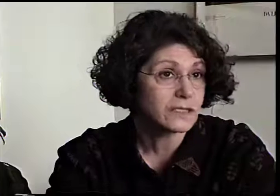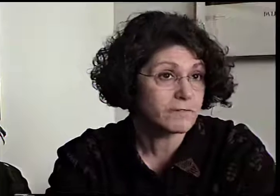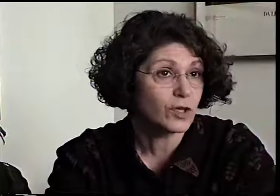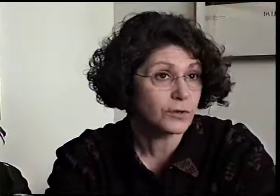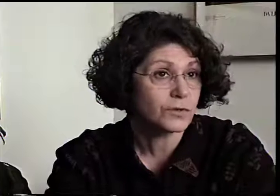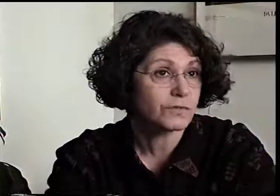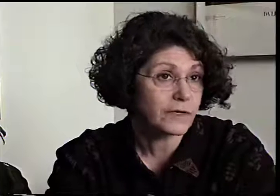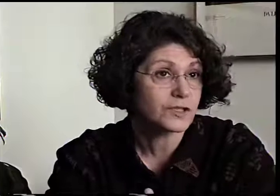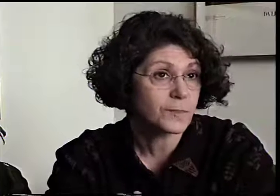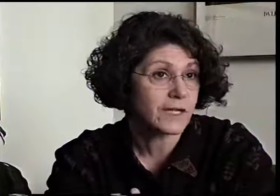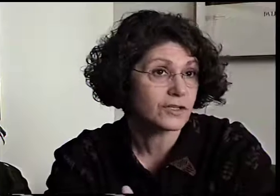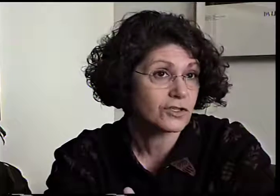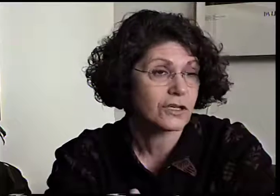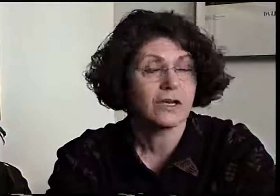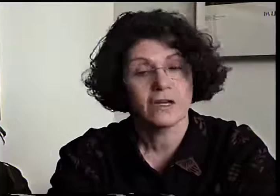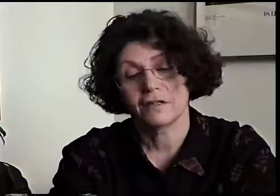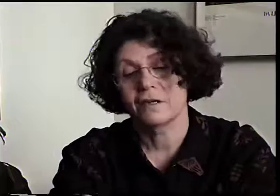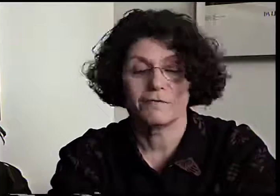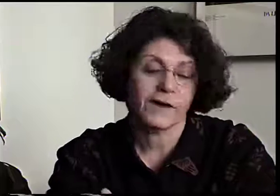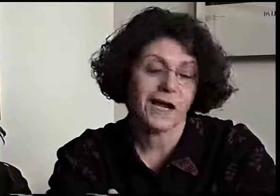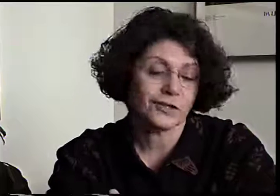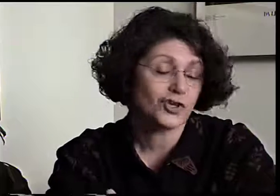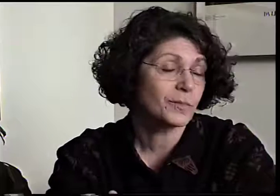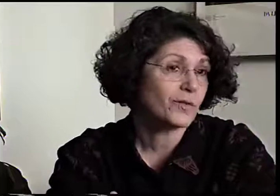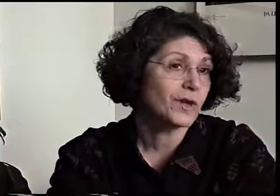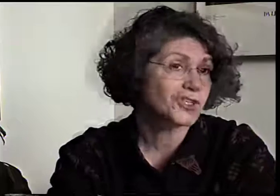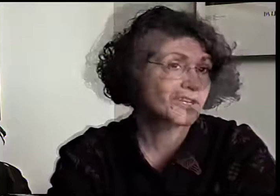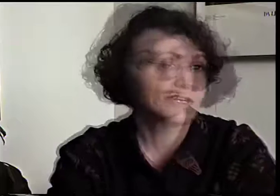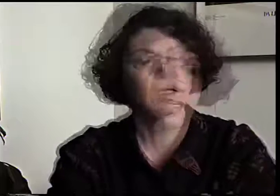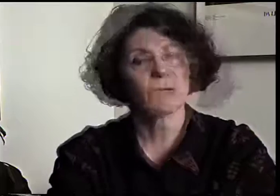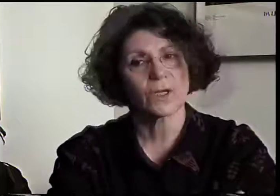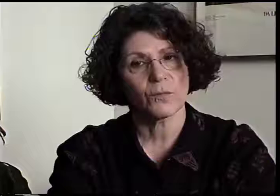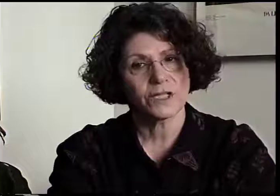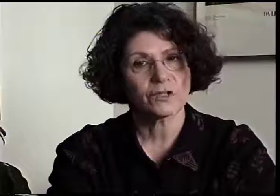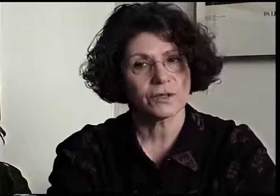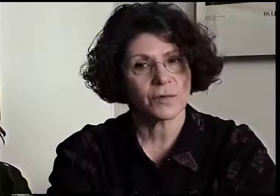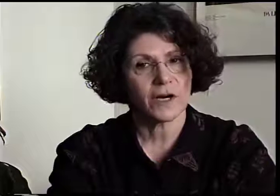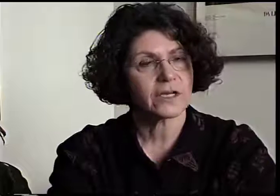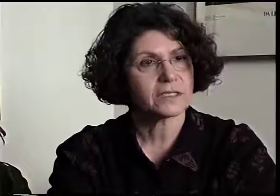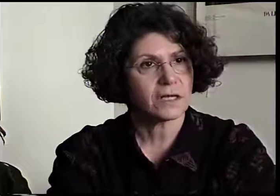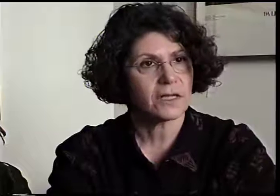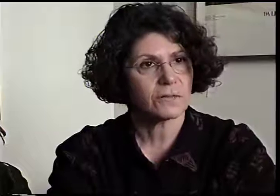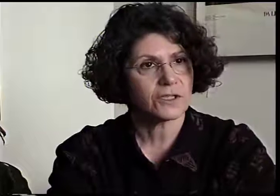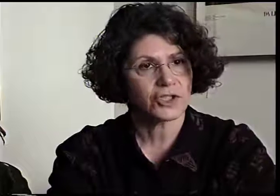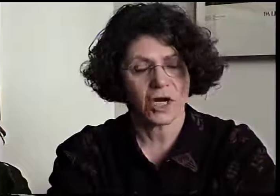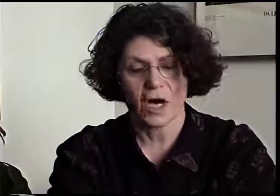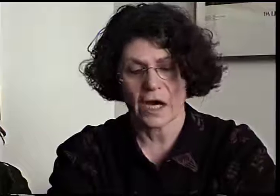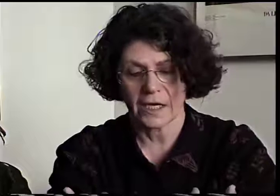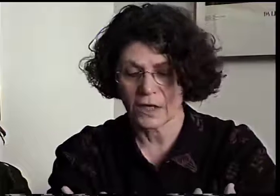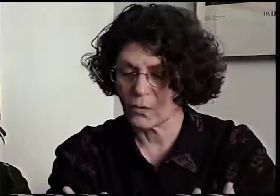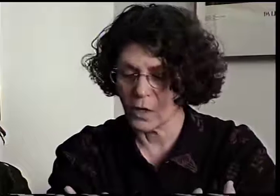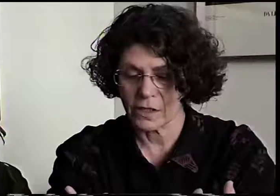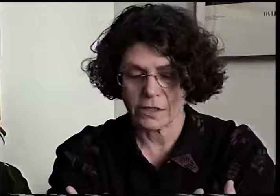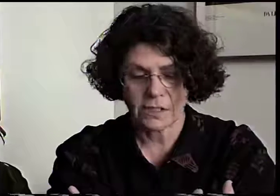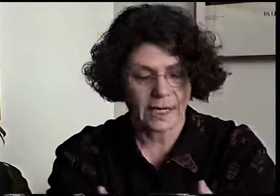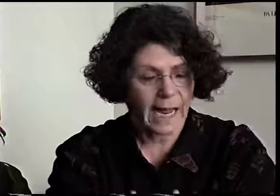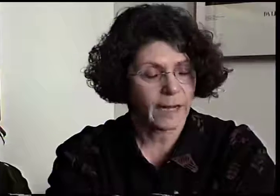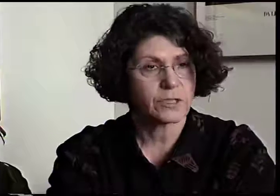I've learned French, Spanish, forgotten German and Russian. When I went to learn American Sign Language, I was an